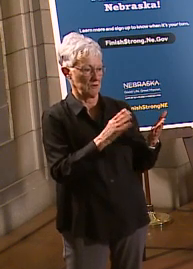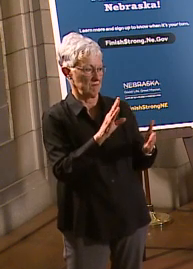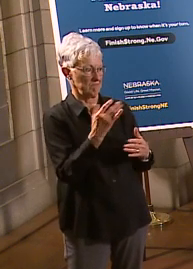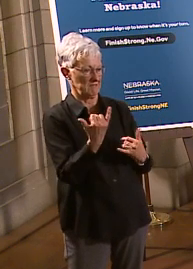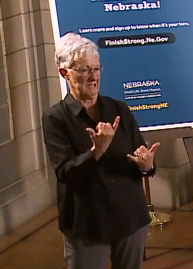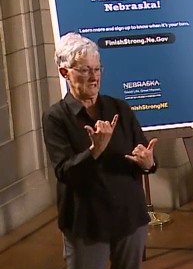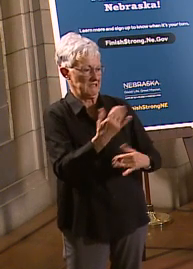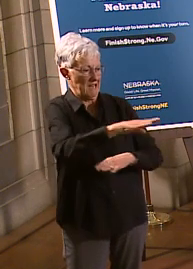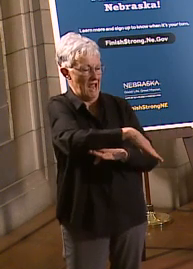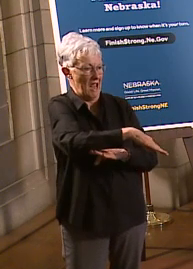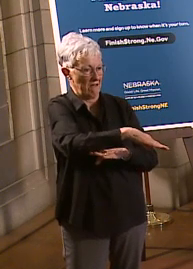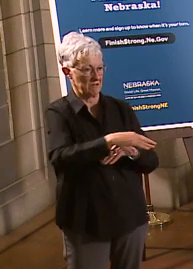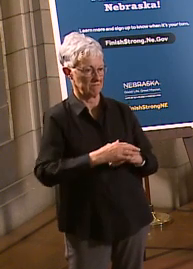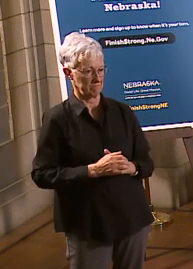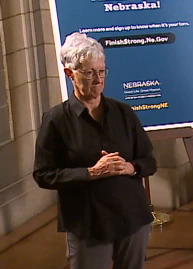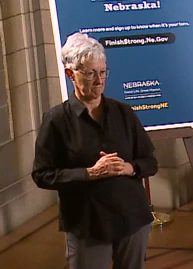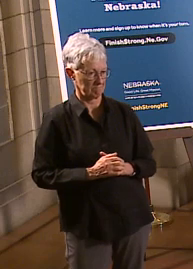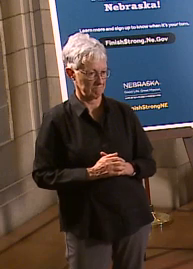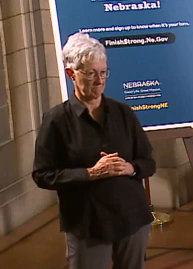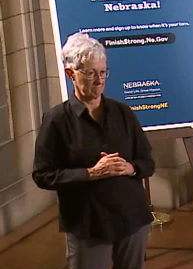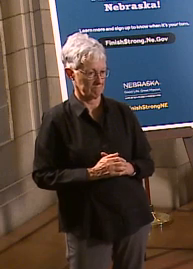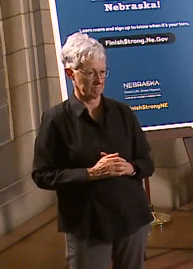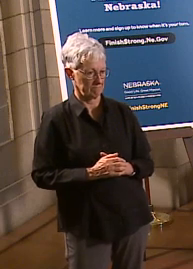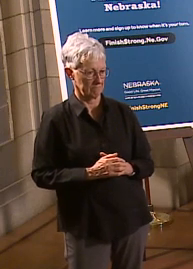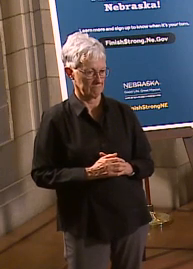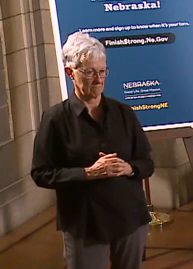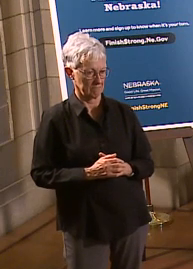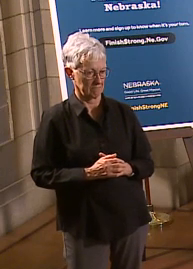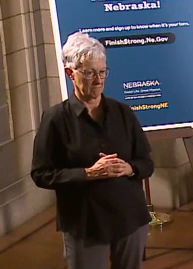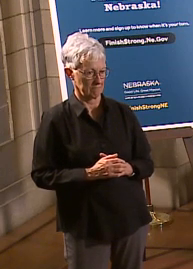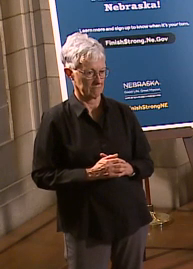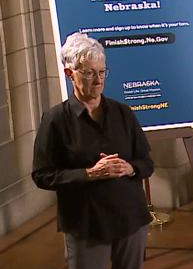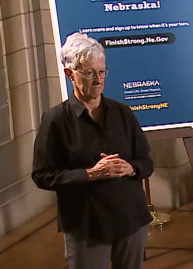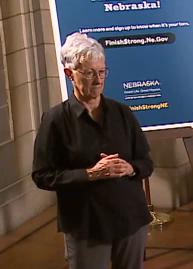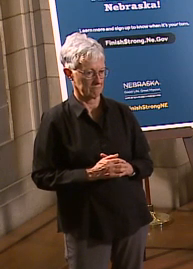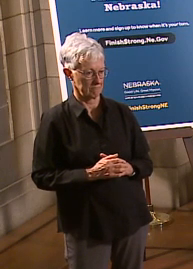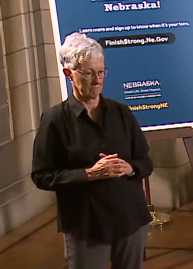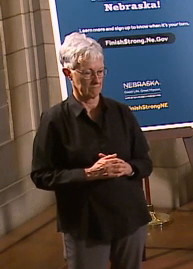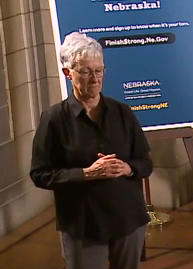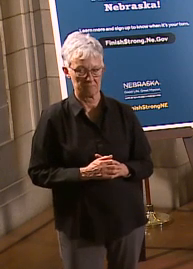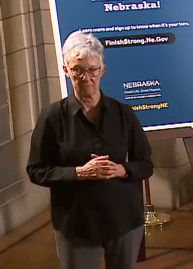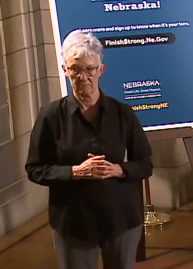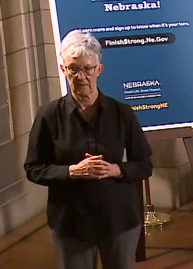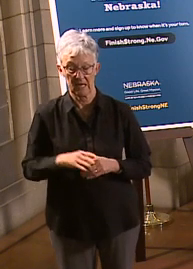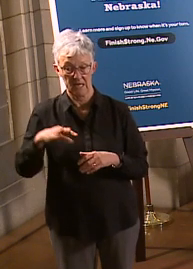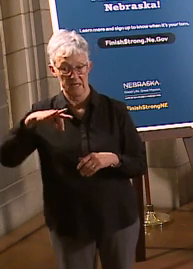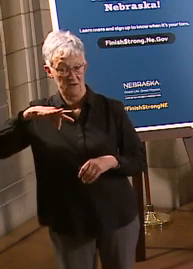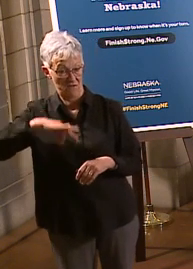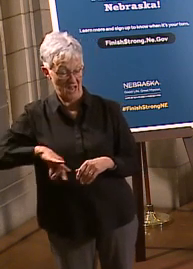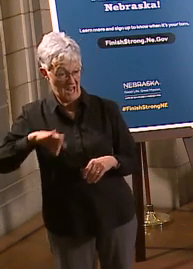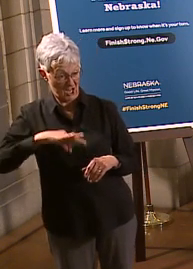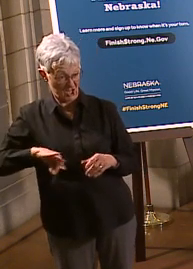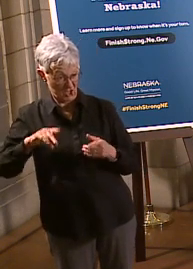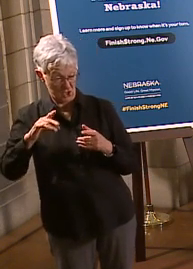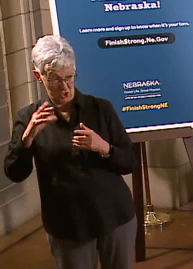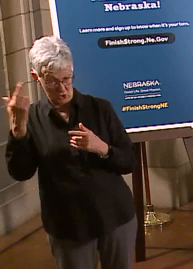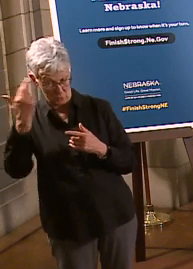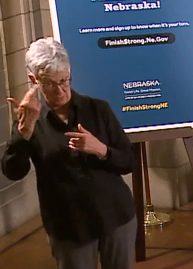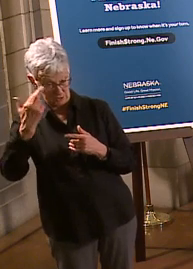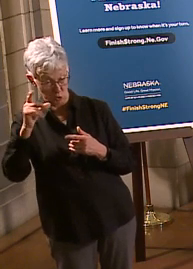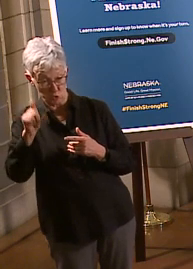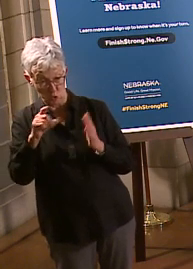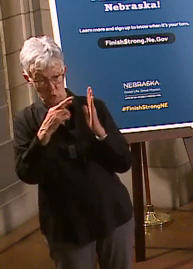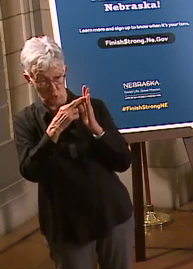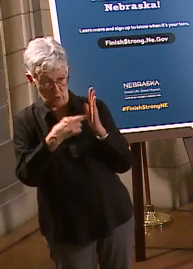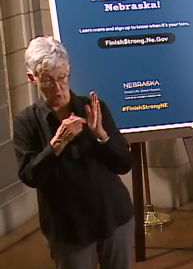any benefits to the state taking overall registrations versus local health departments? The advantage to doing it in the state is that